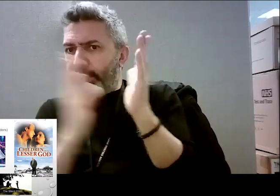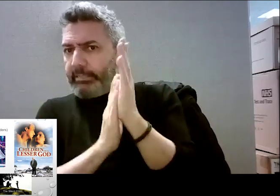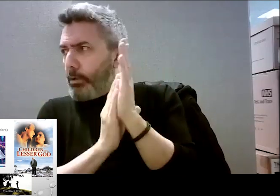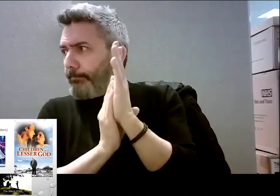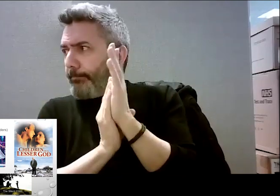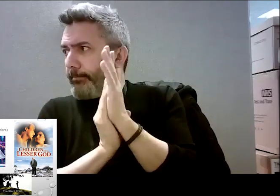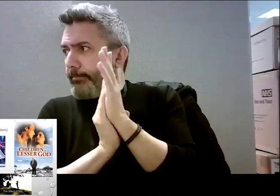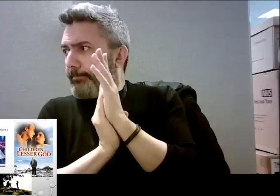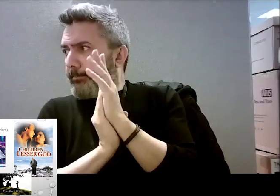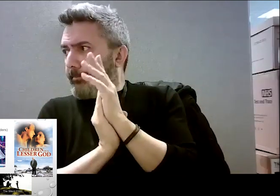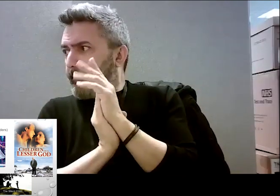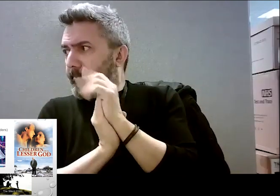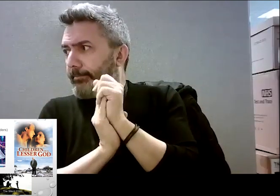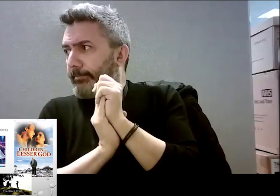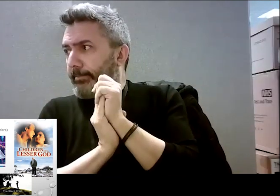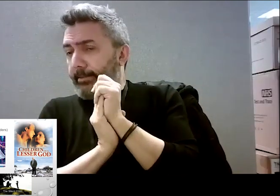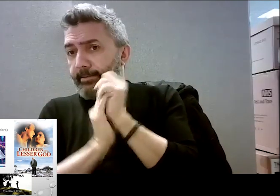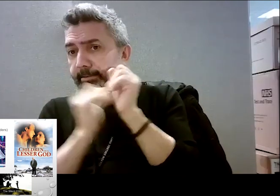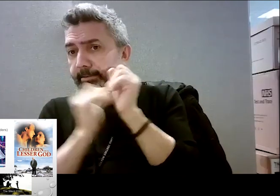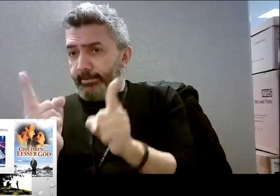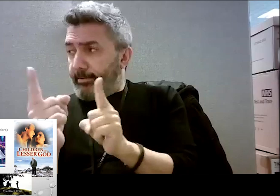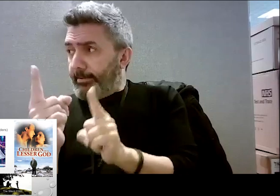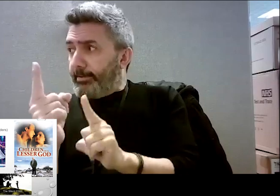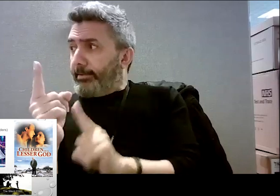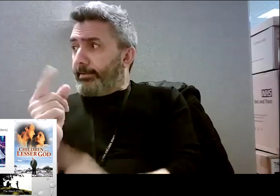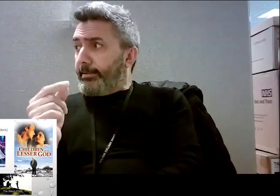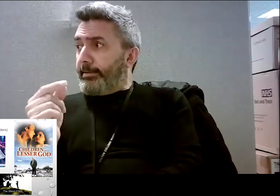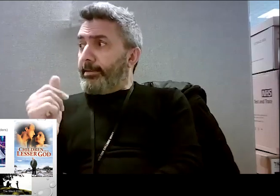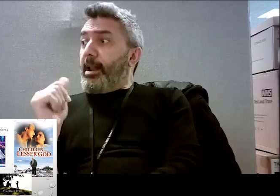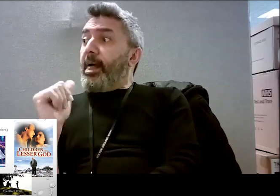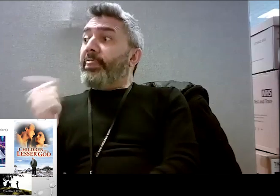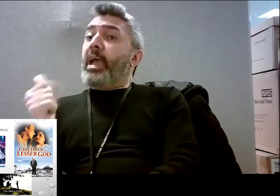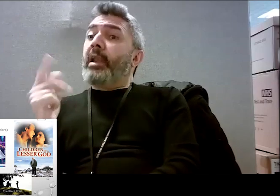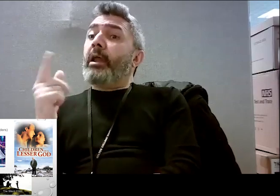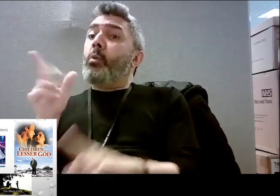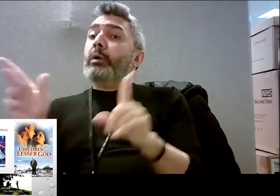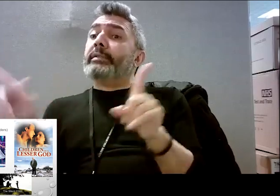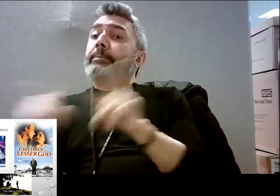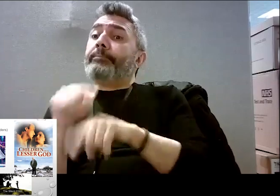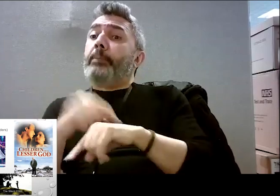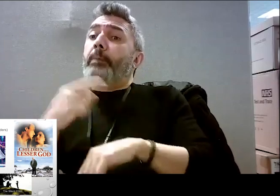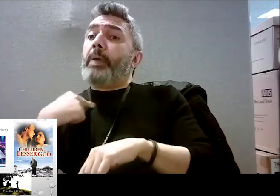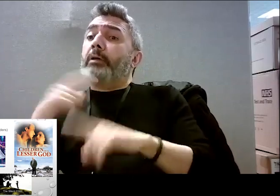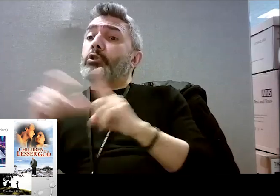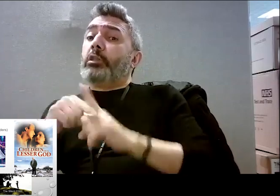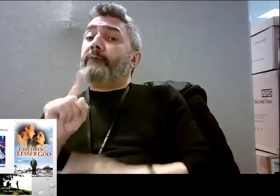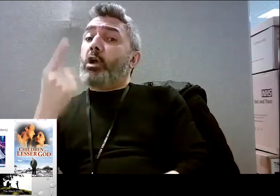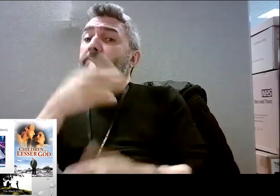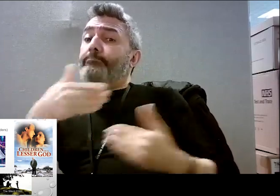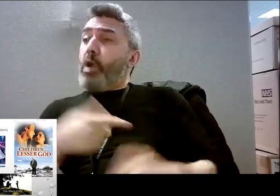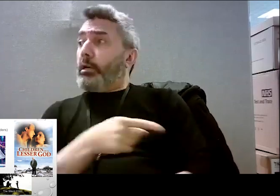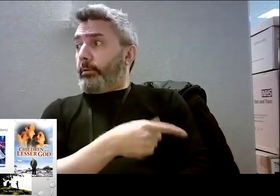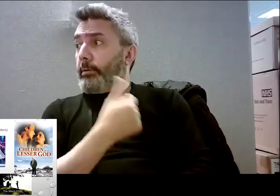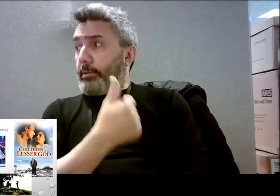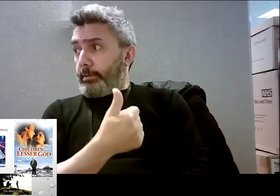I think I was around about 9 months old before my mother and father suspected that I could be deaf, and before I got my